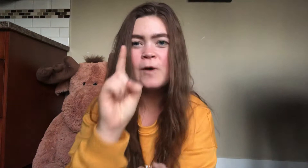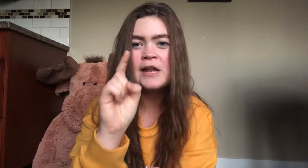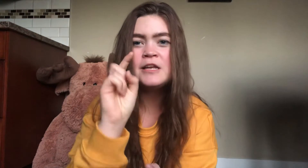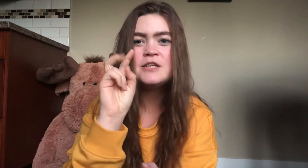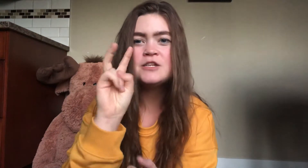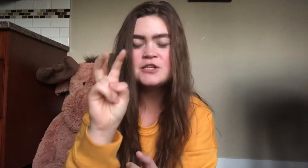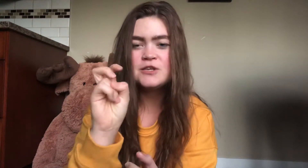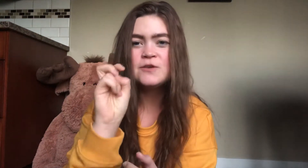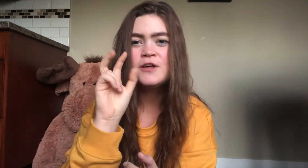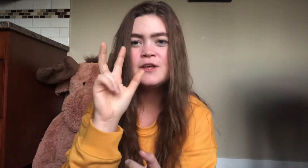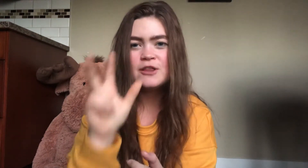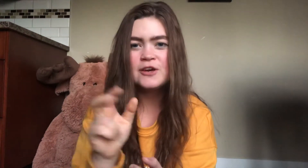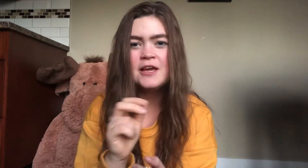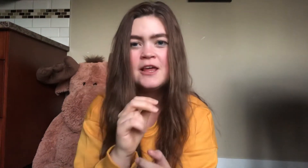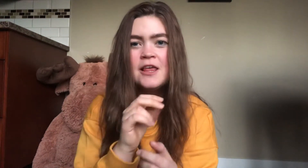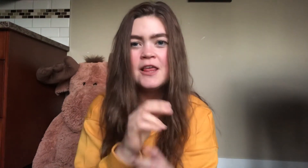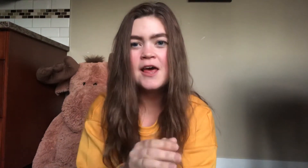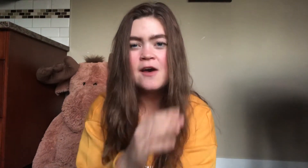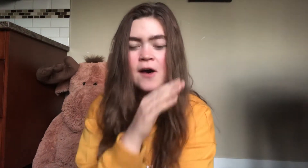One, two, three. There are